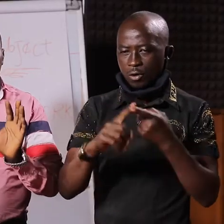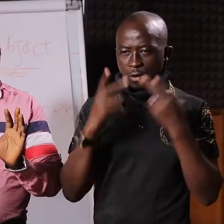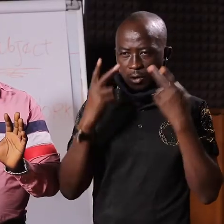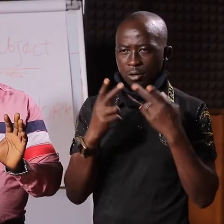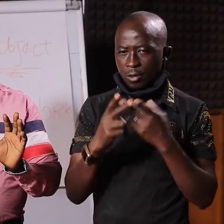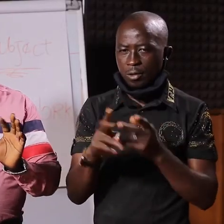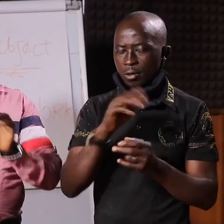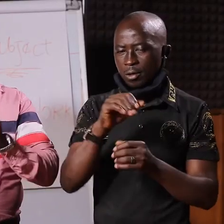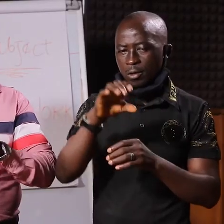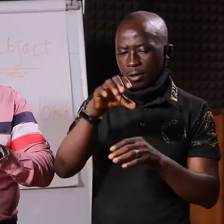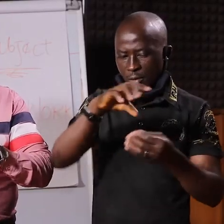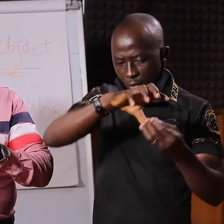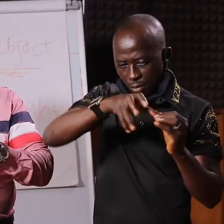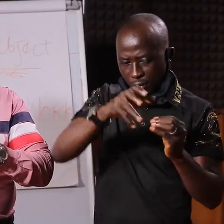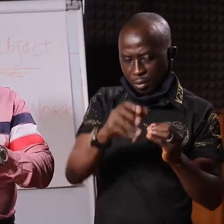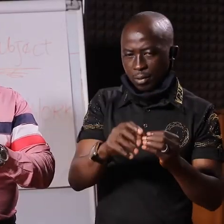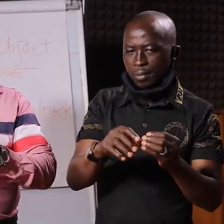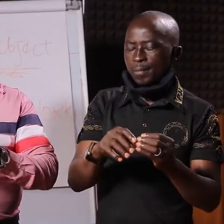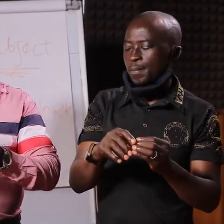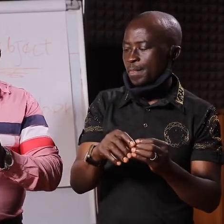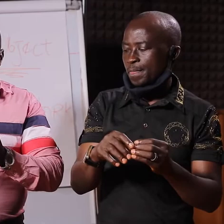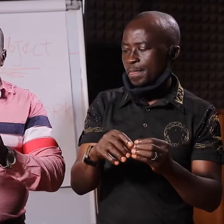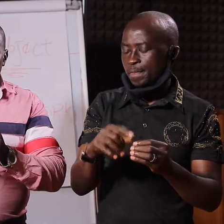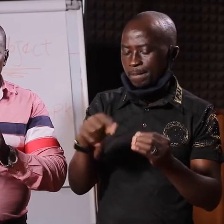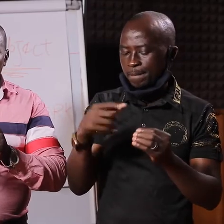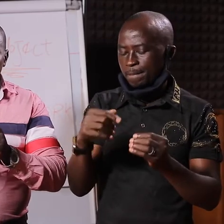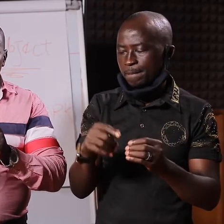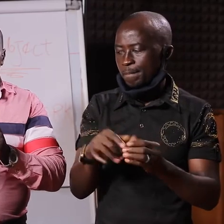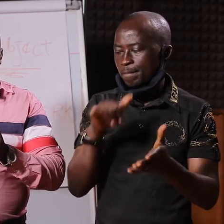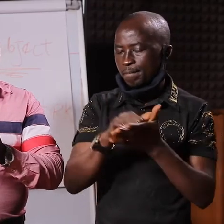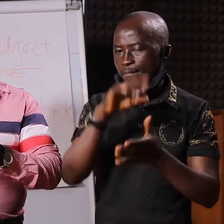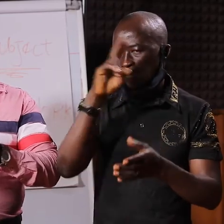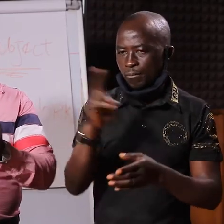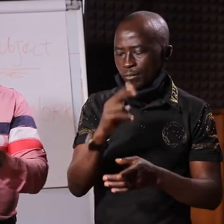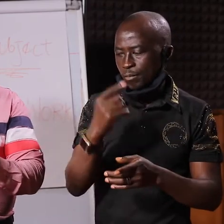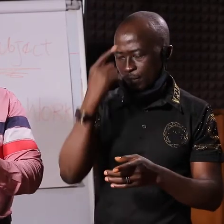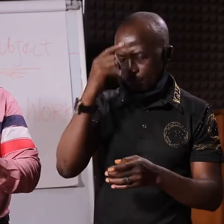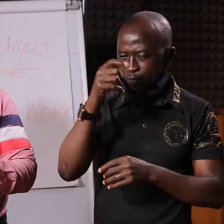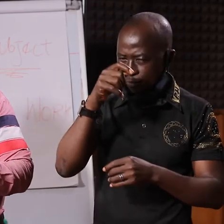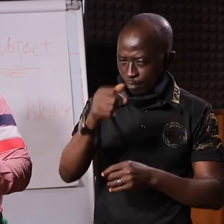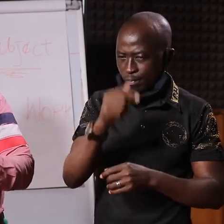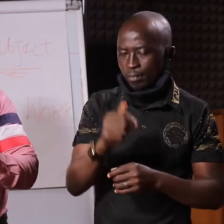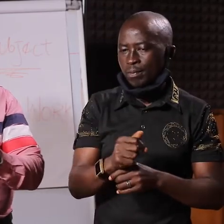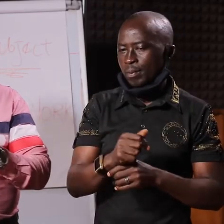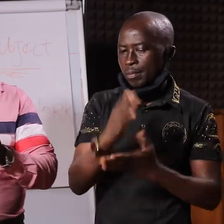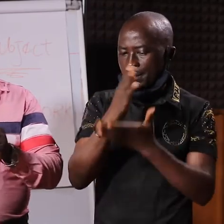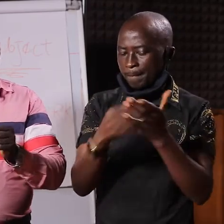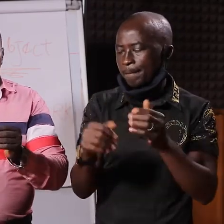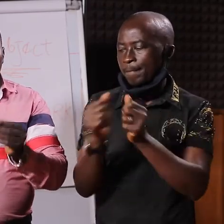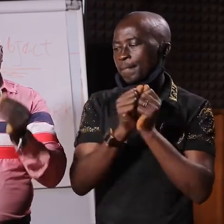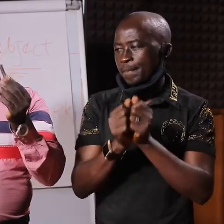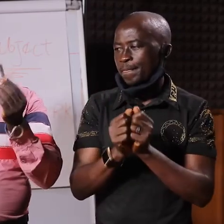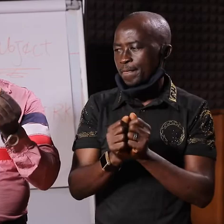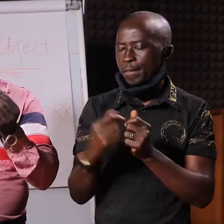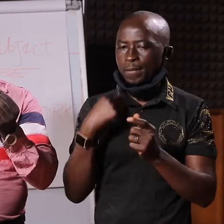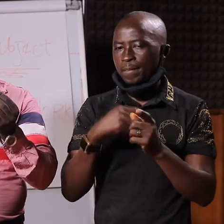typical screw, a screw thread that is used for fastening component parts together.